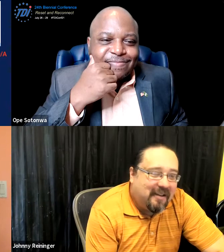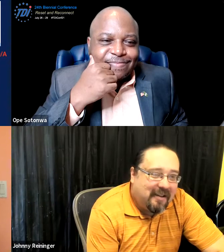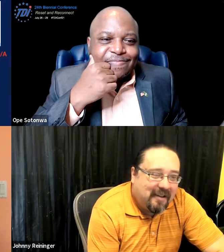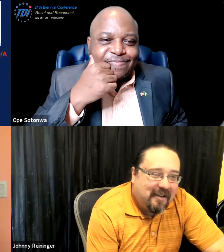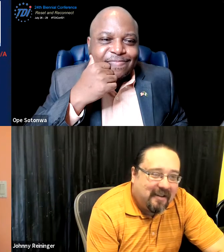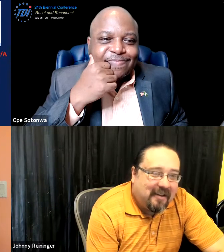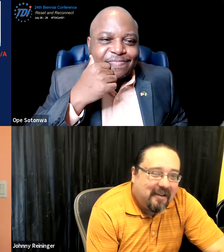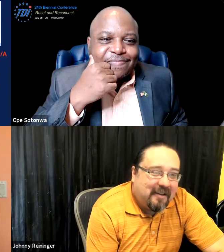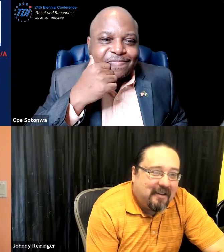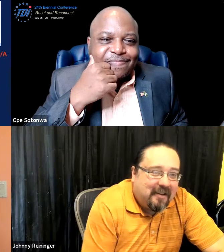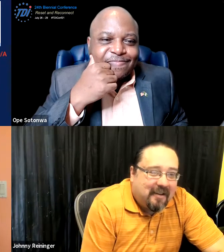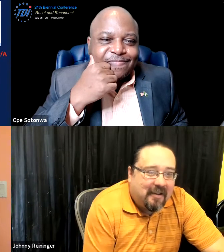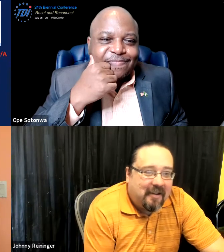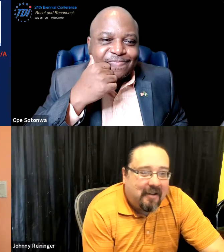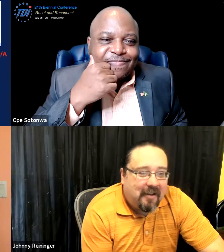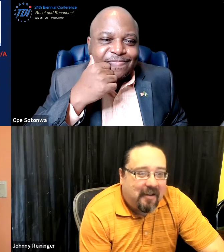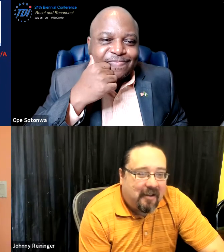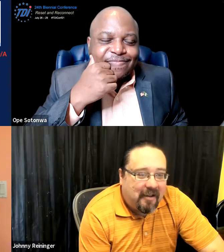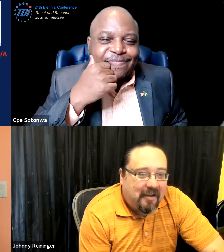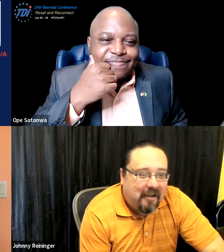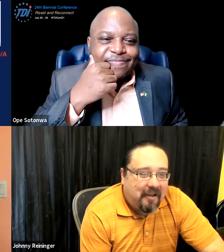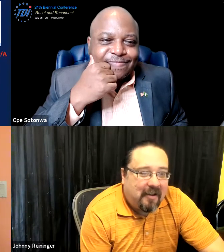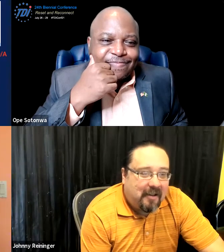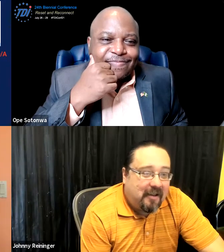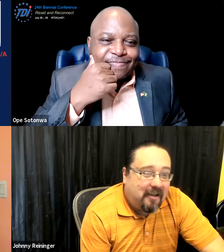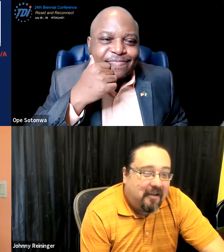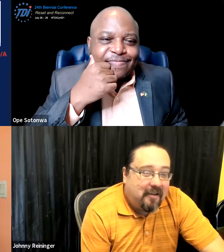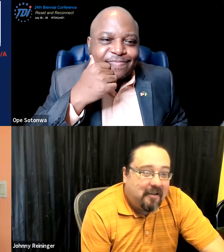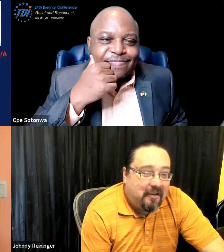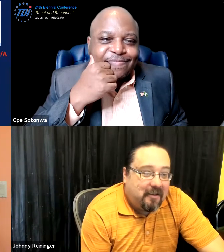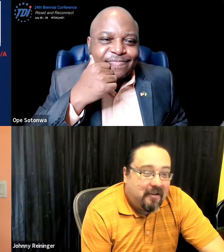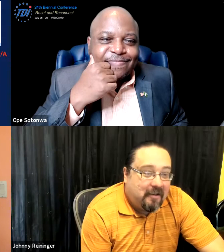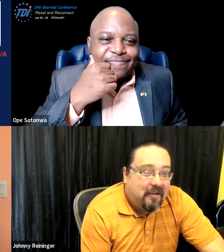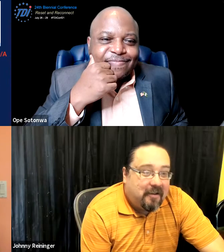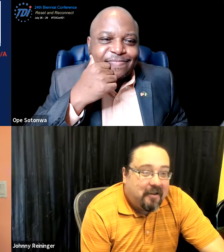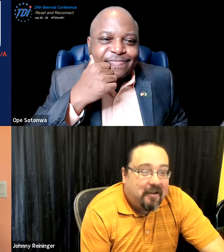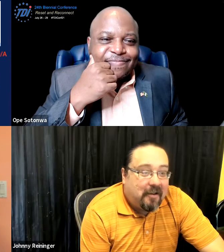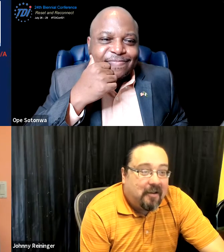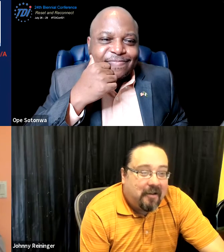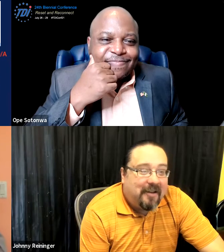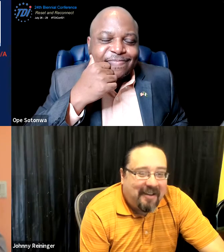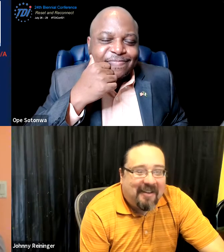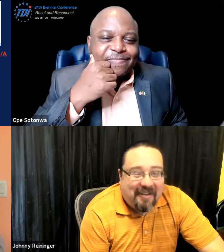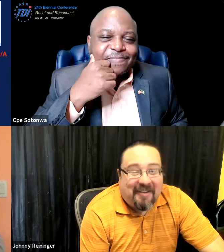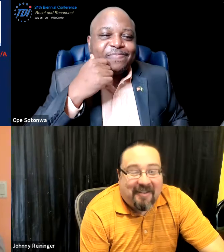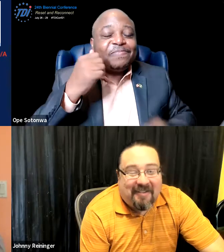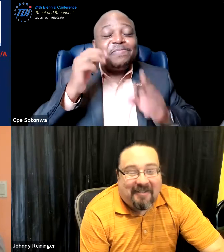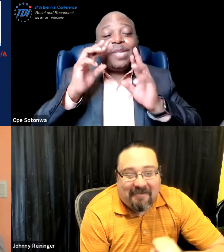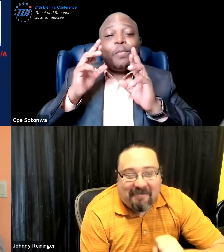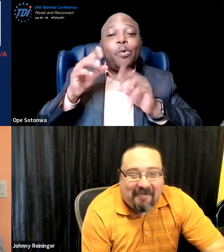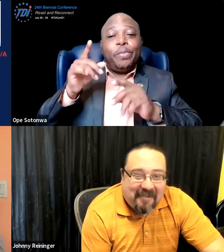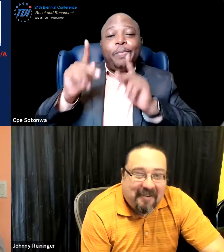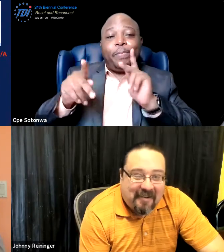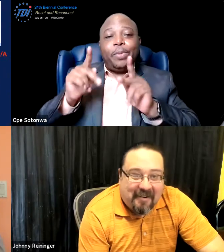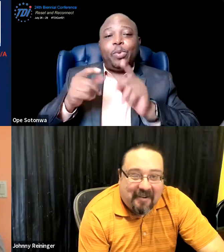white dominated sign? And that's not how we sign it. So that's just one example. And there's a lot of regional dialects, and we're constantly getting criticized for these